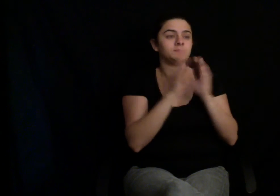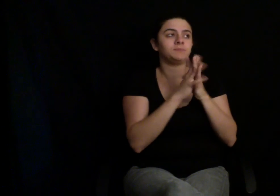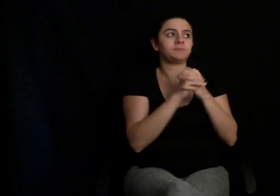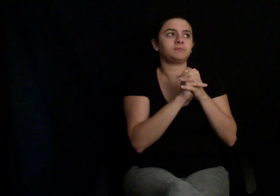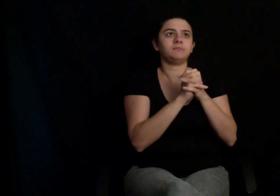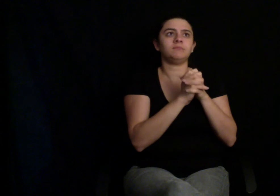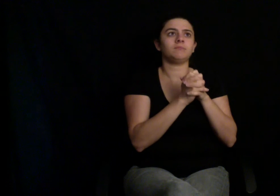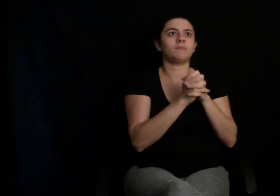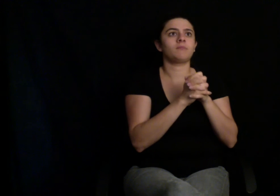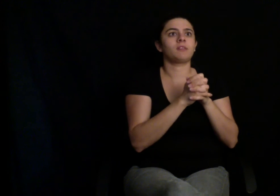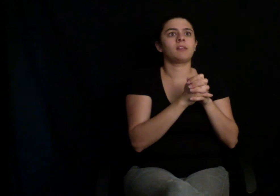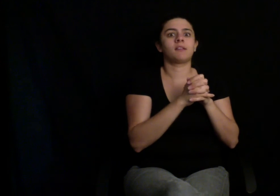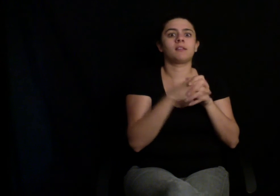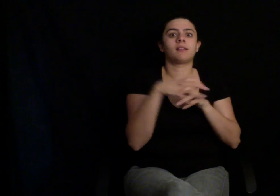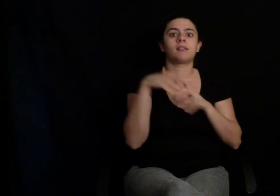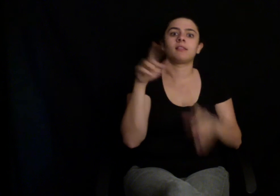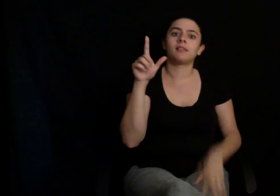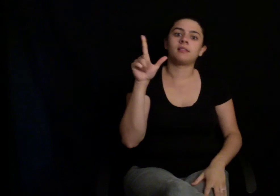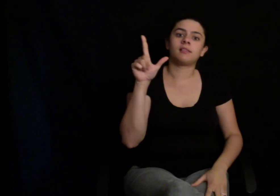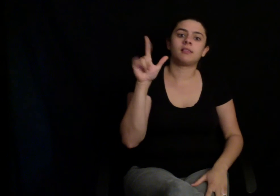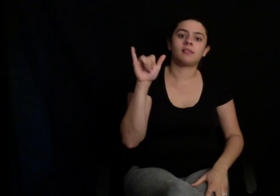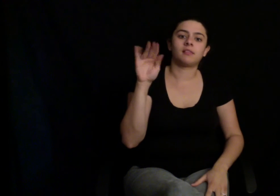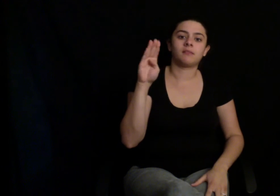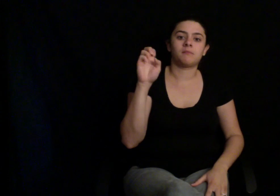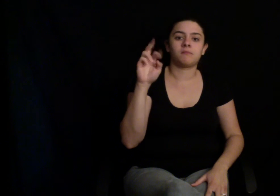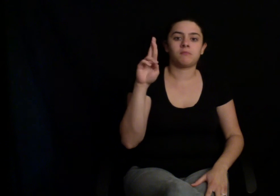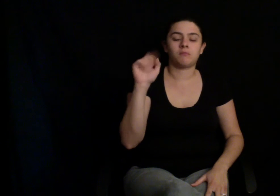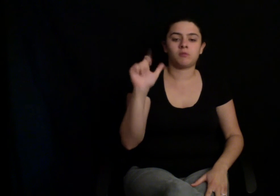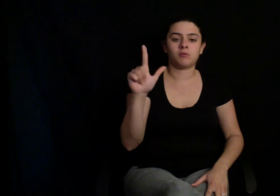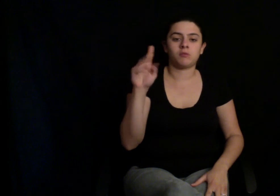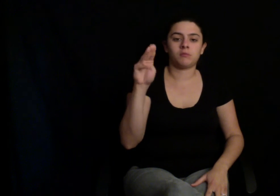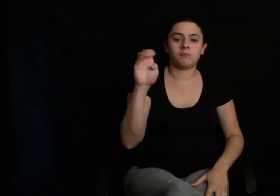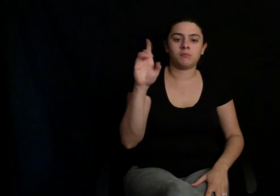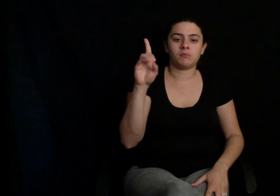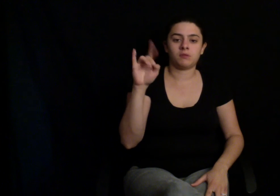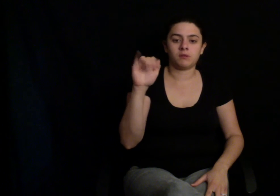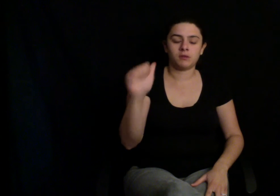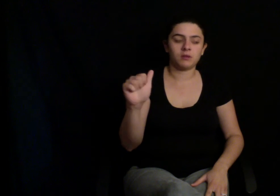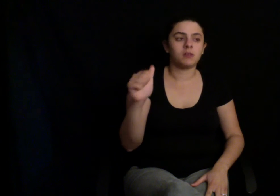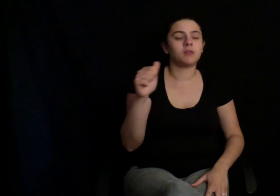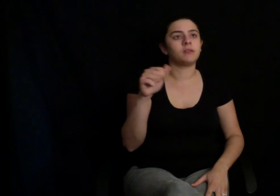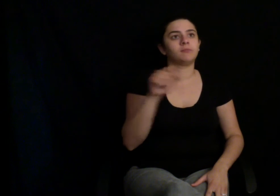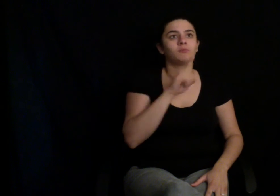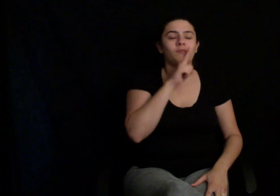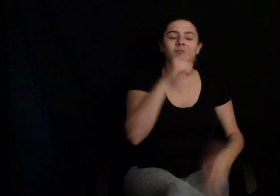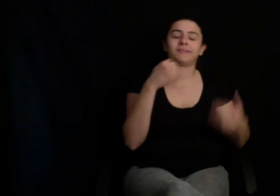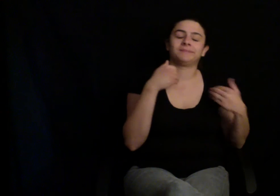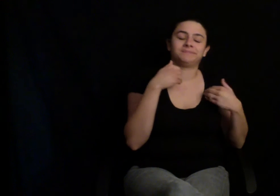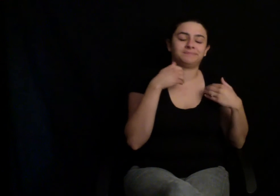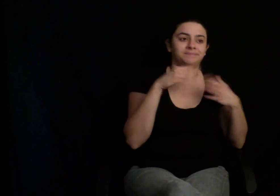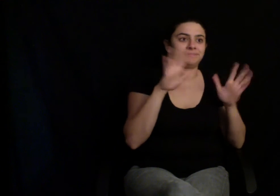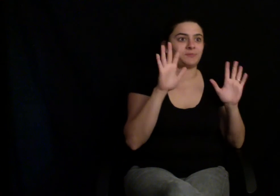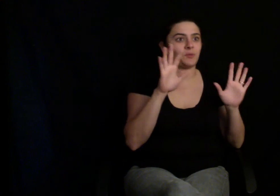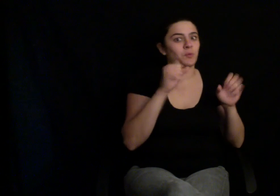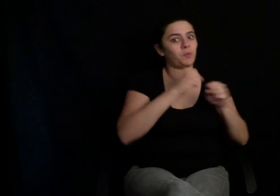was really hilarious. Not all liberal media that way, but it just, God, a lot of them just really want